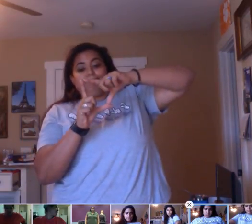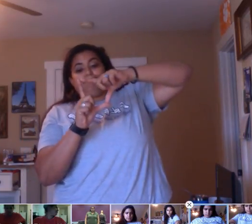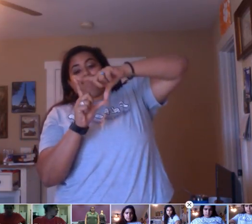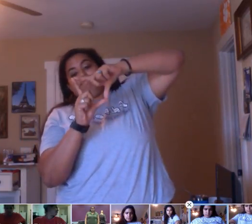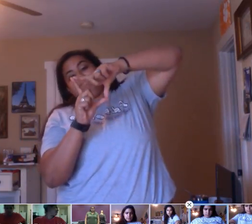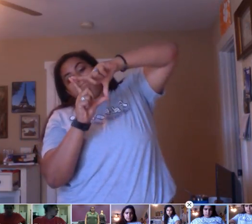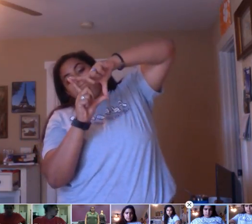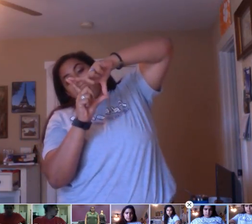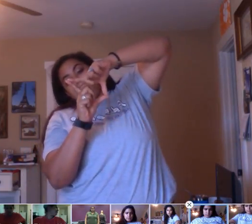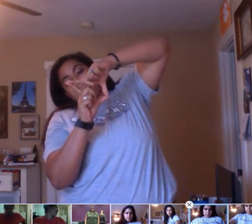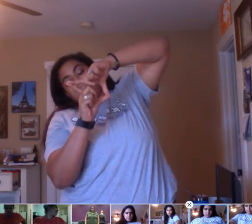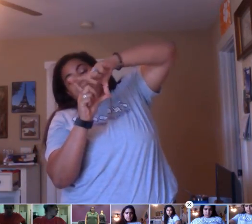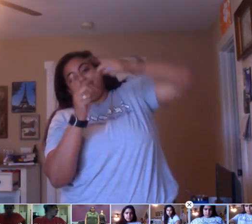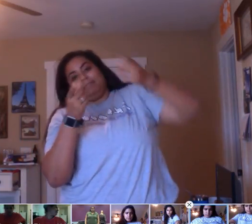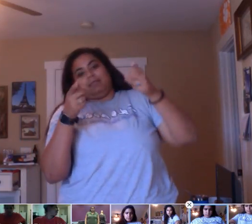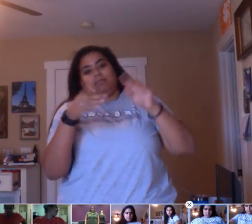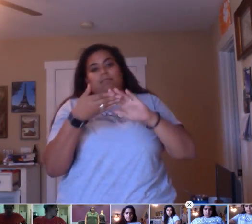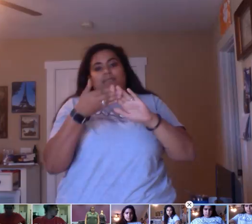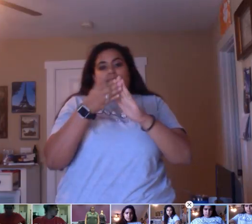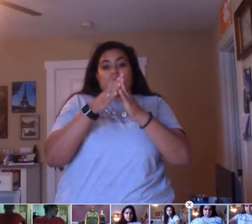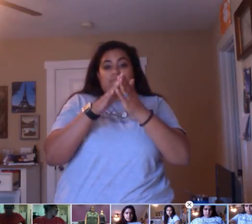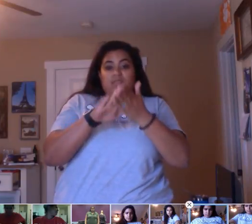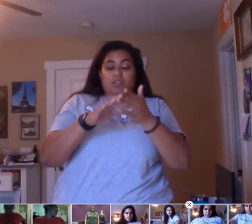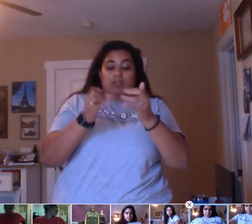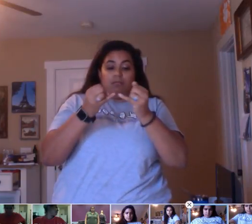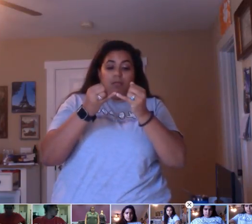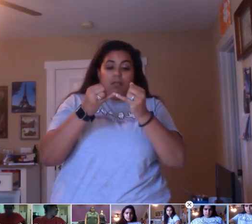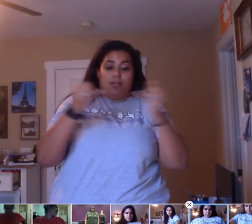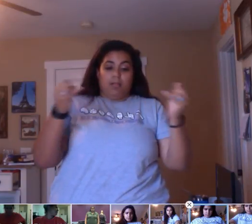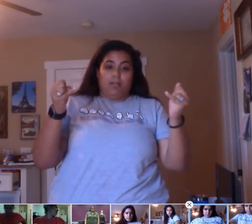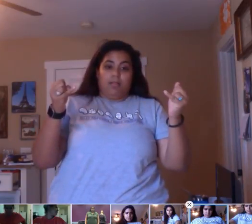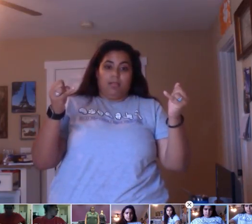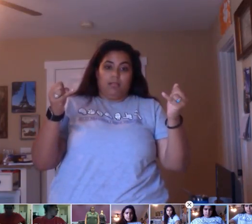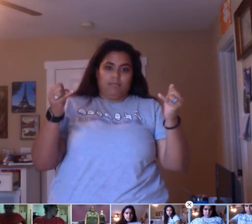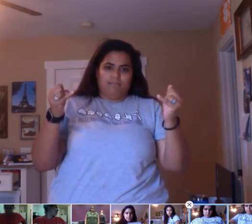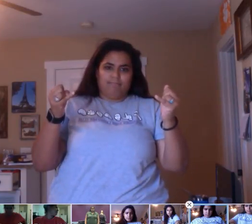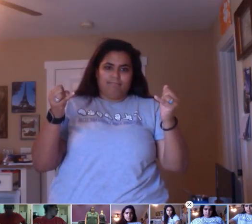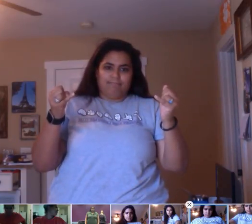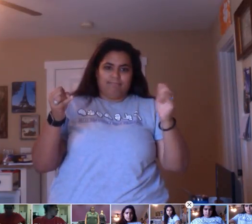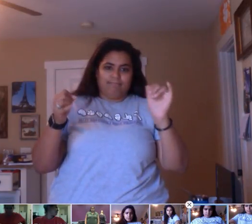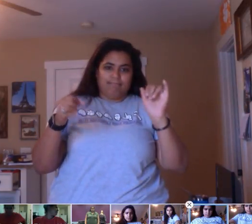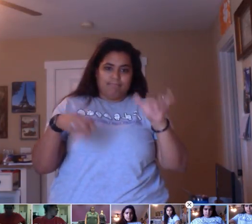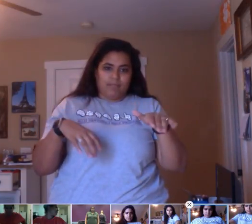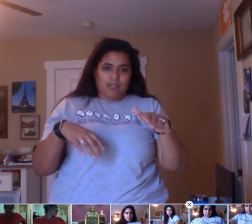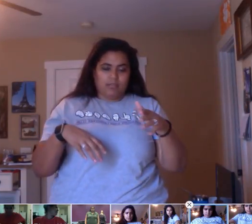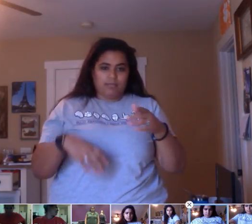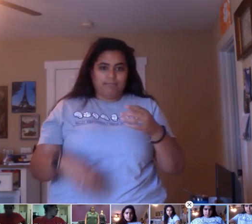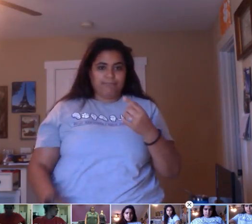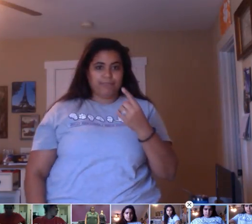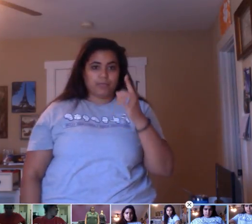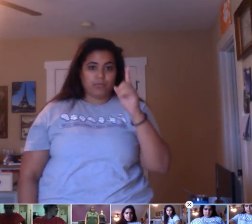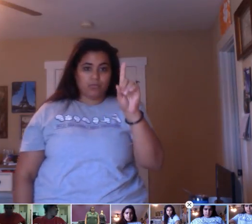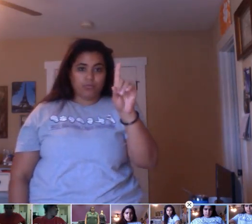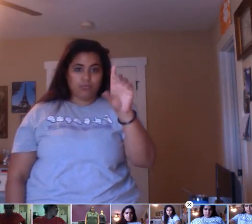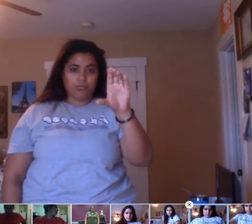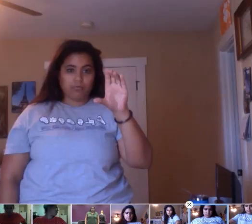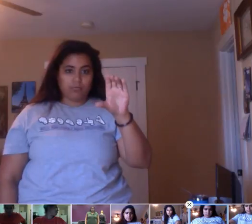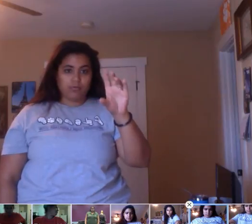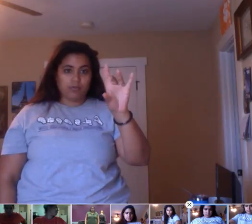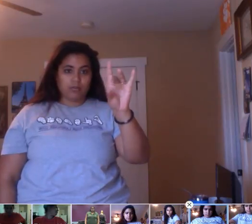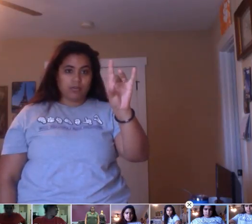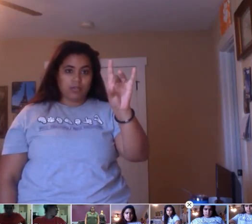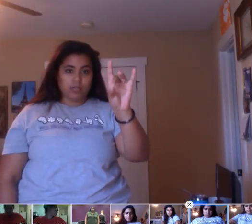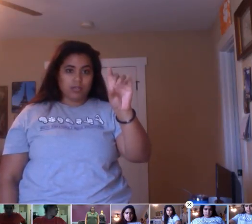so sorry about that. If an angle is wider, it becomes more like a line. So excuse me, that was 135